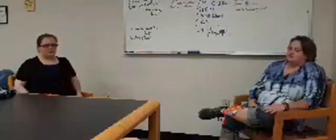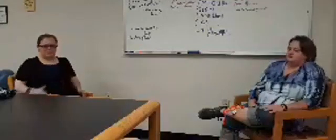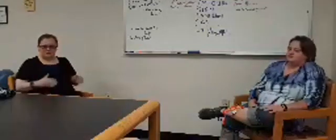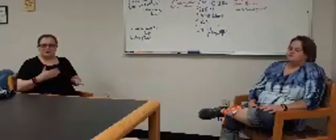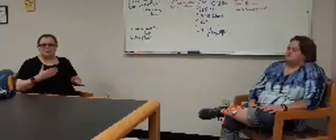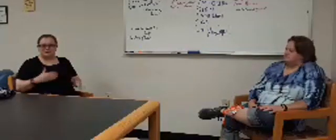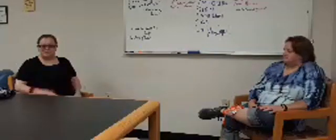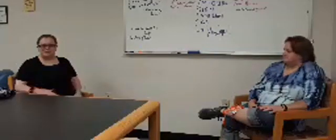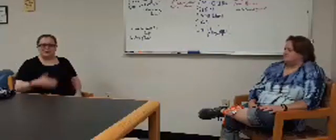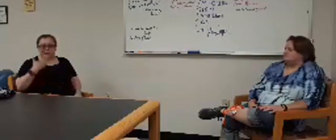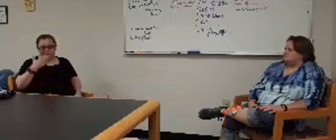at Birth is another good one.